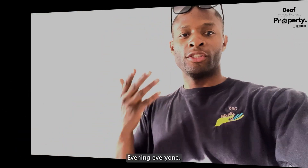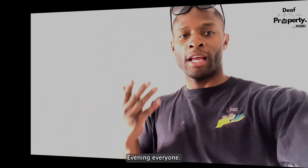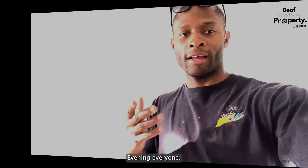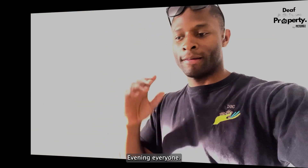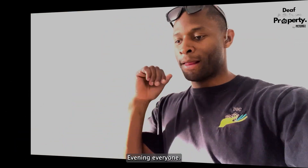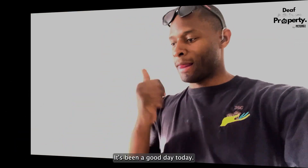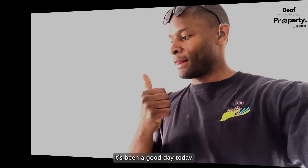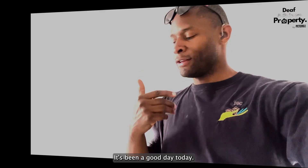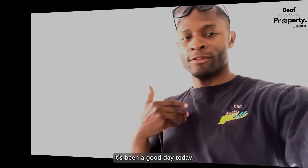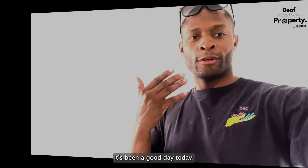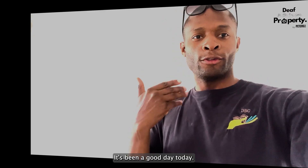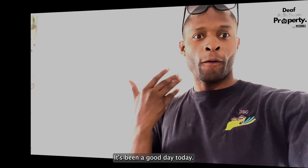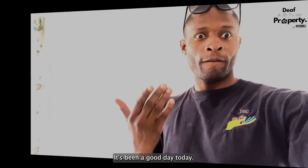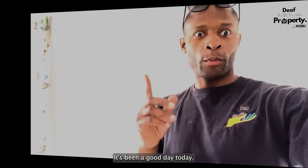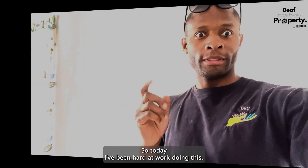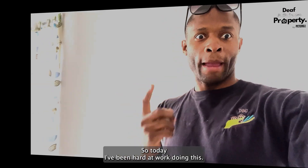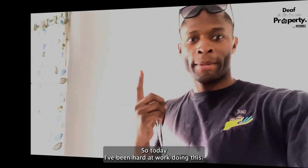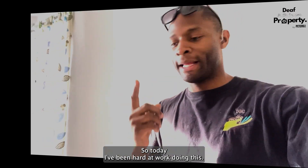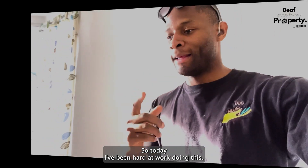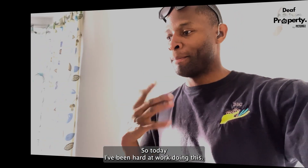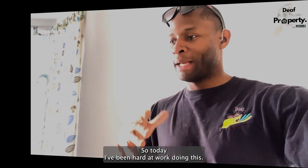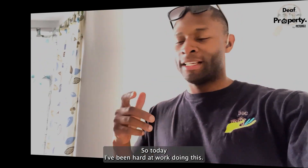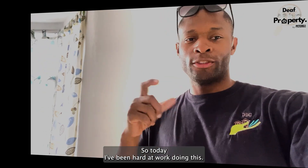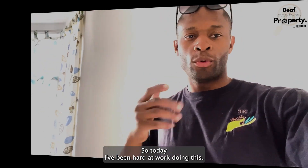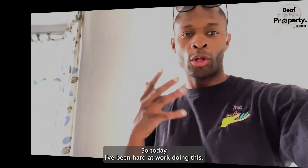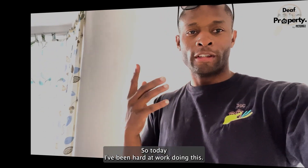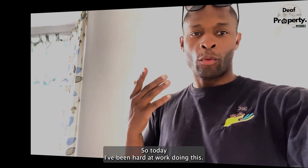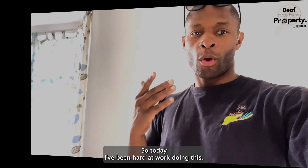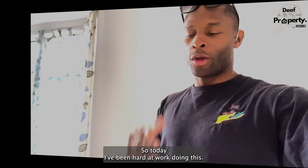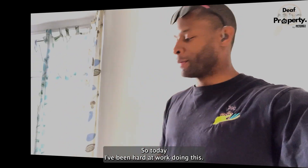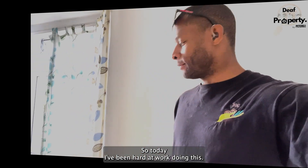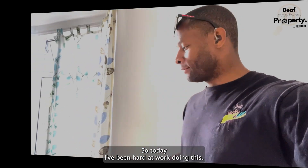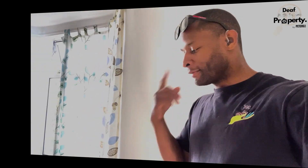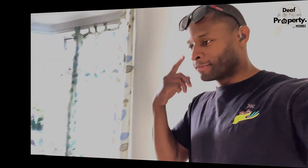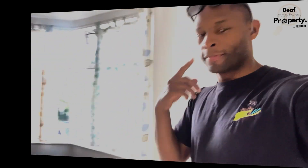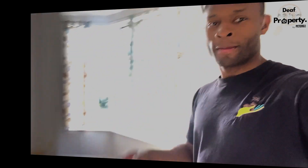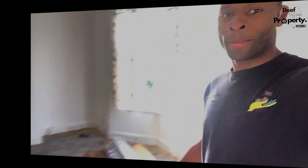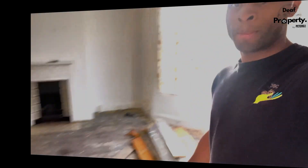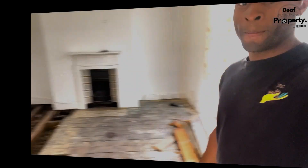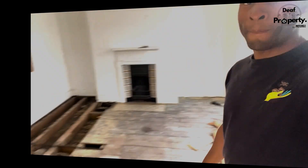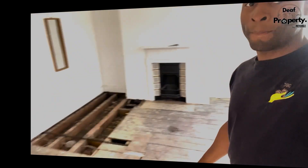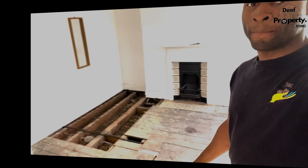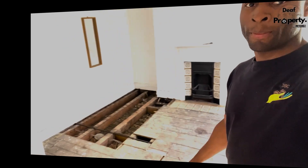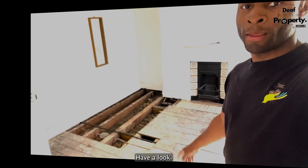Evening everyone, it's been a good day today. So today I've been hard at work doing this. Have a